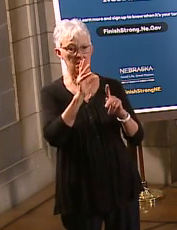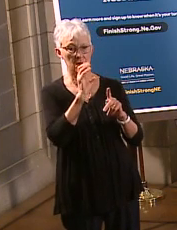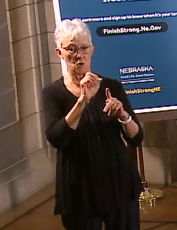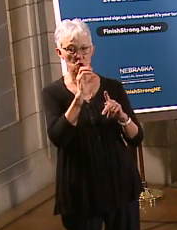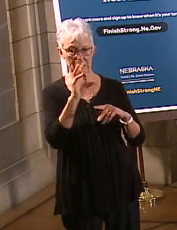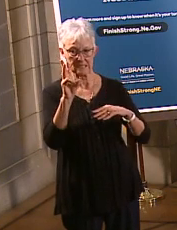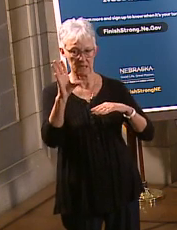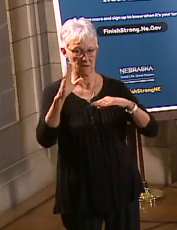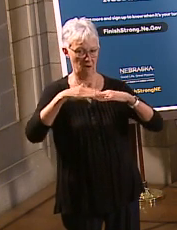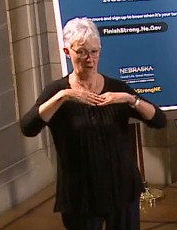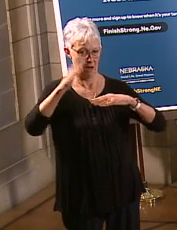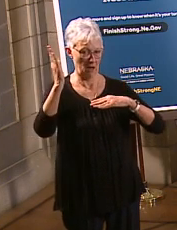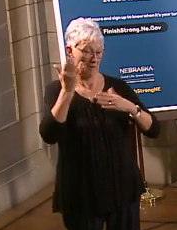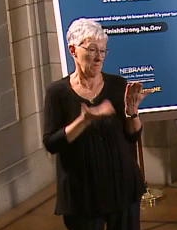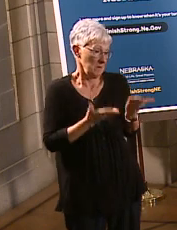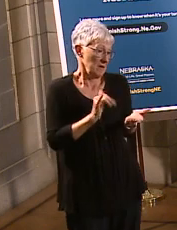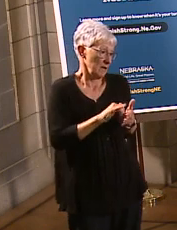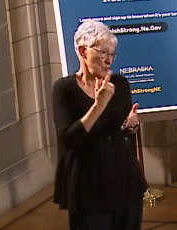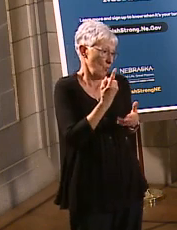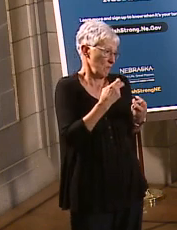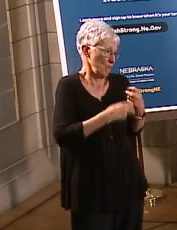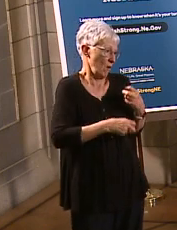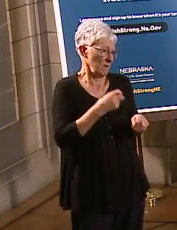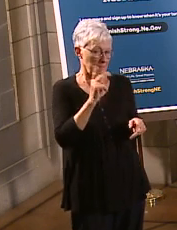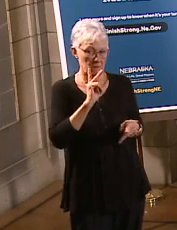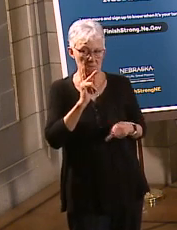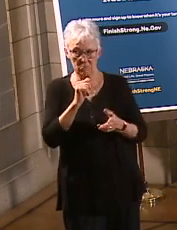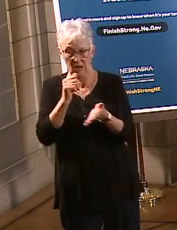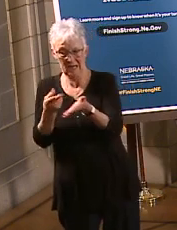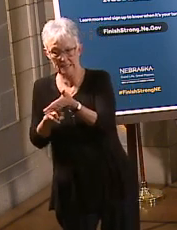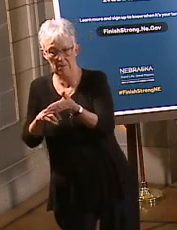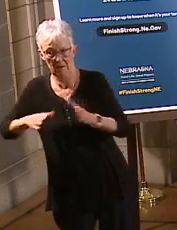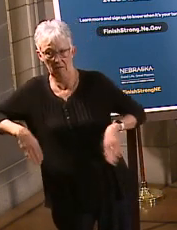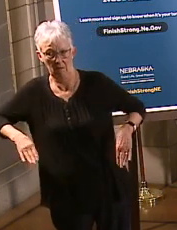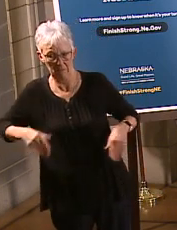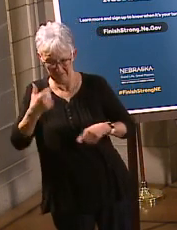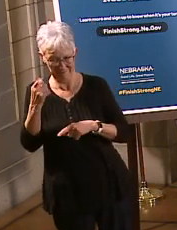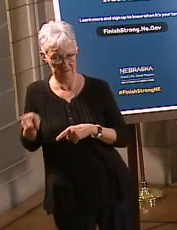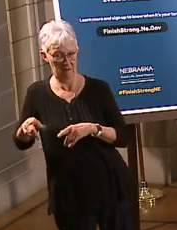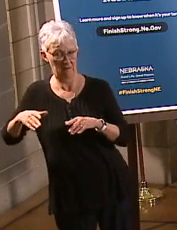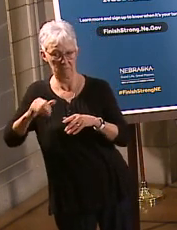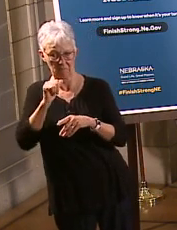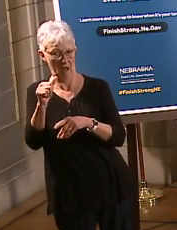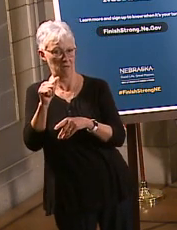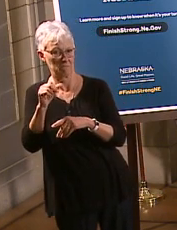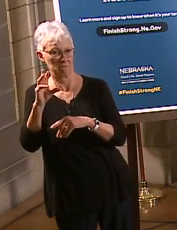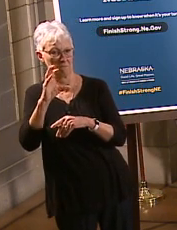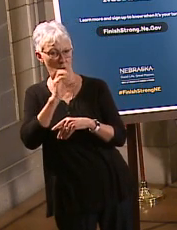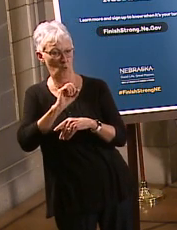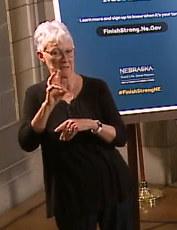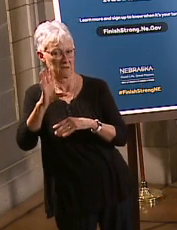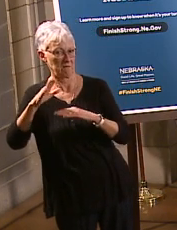could be one of the issues with regard to people signing up. But we do encourage people to get signed up, because then that's how we're going to contact people and let them